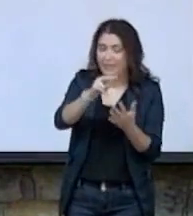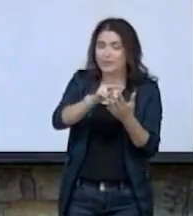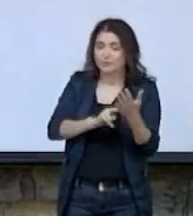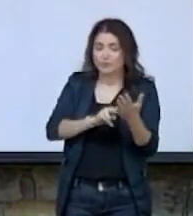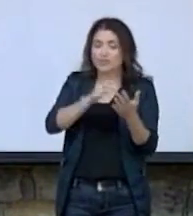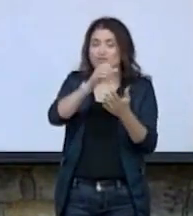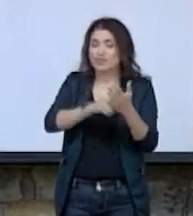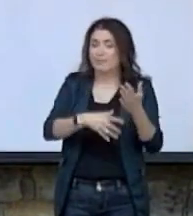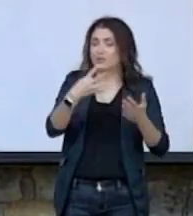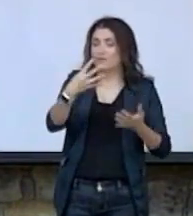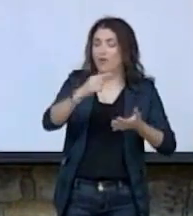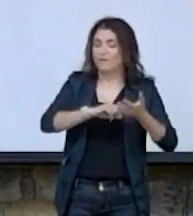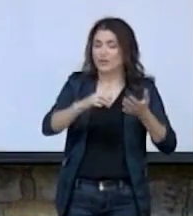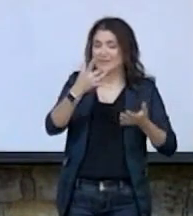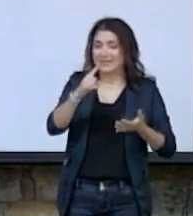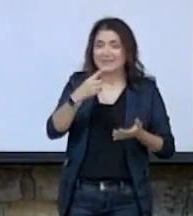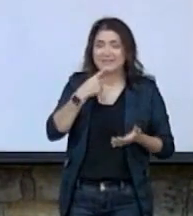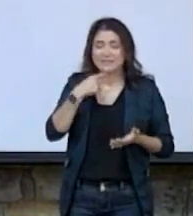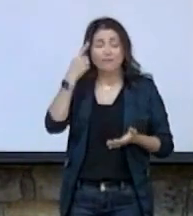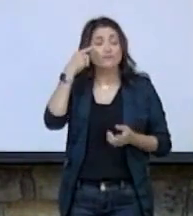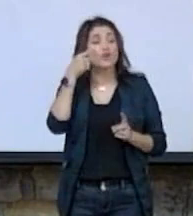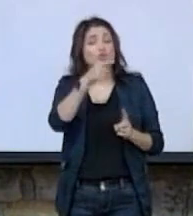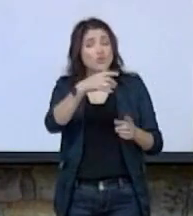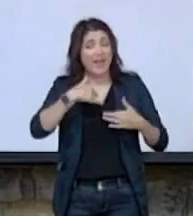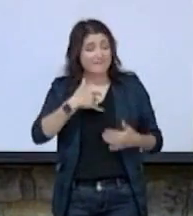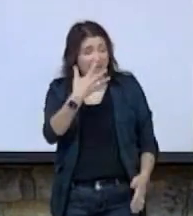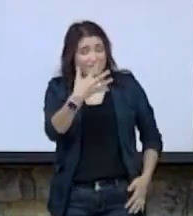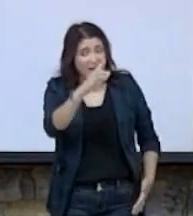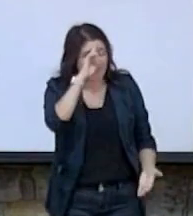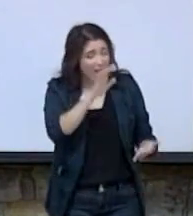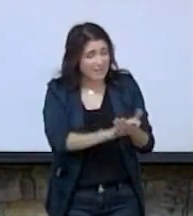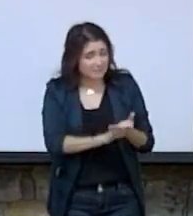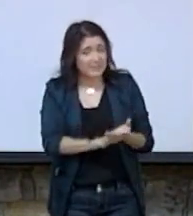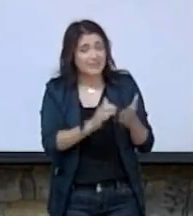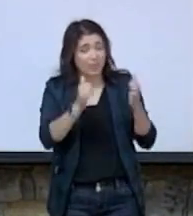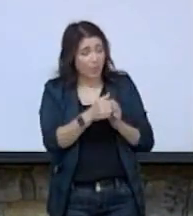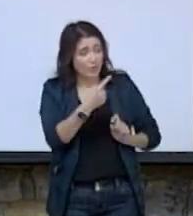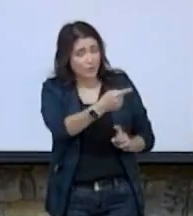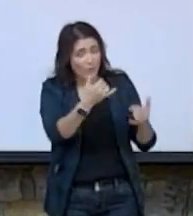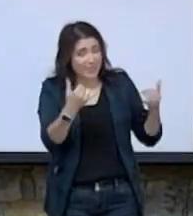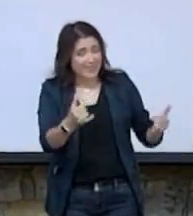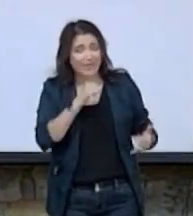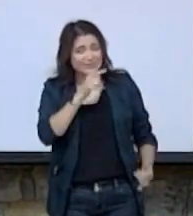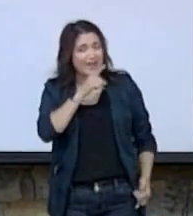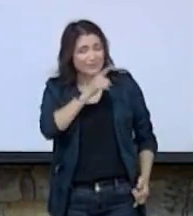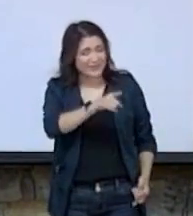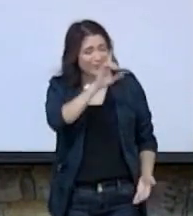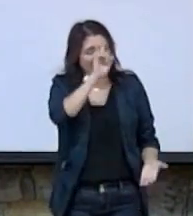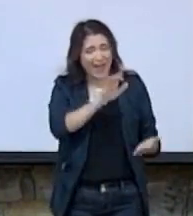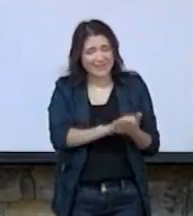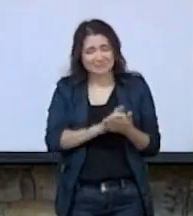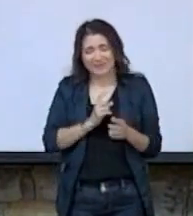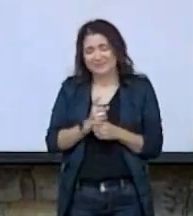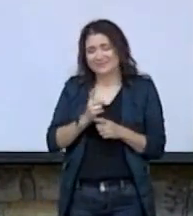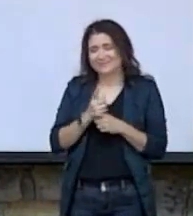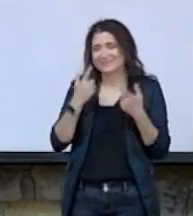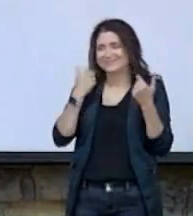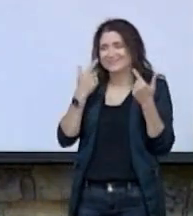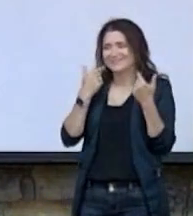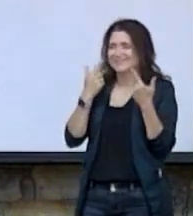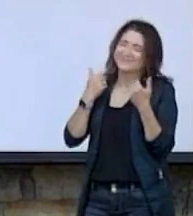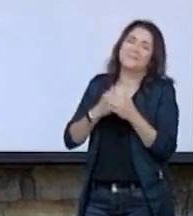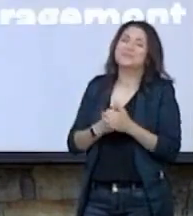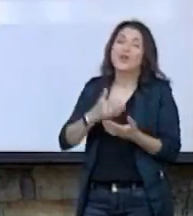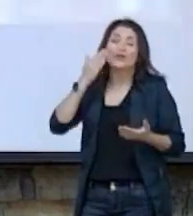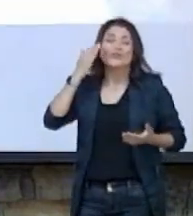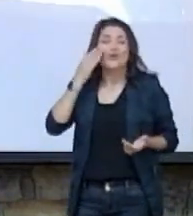verse 18 to her, which says, for you have had five husbands and the one you are with now is not your husband. You